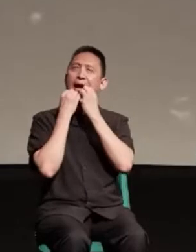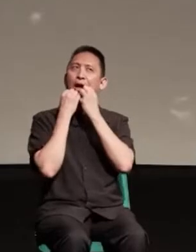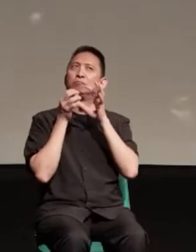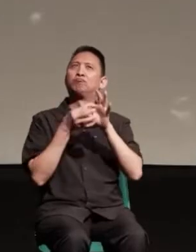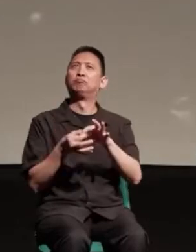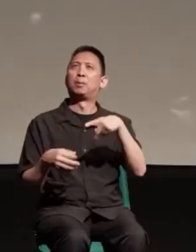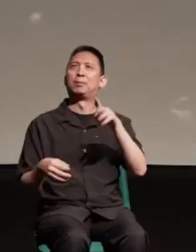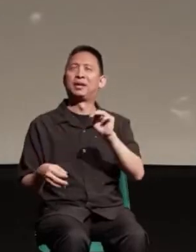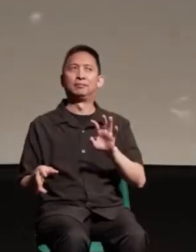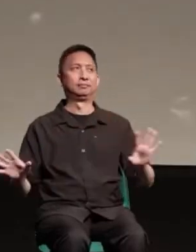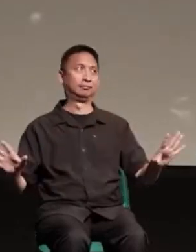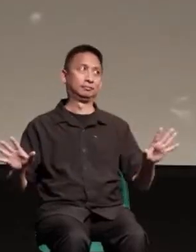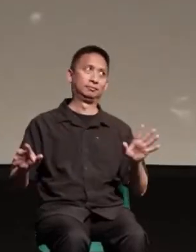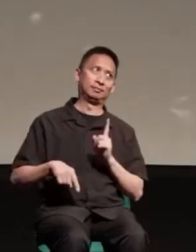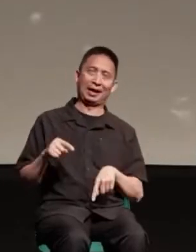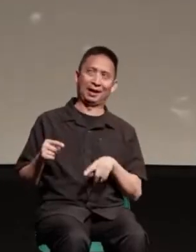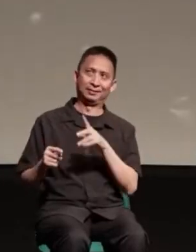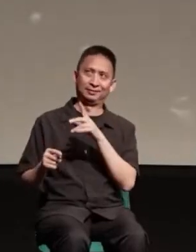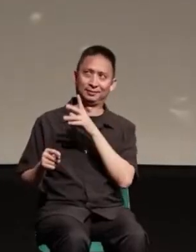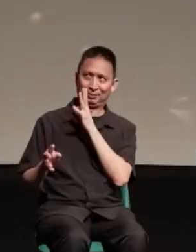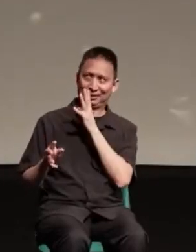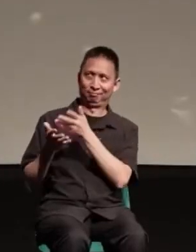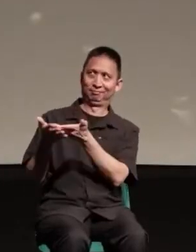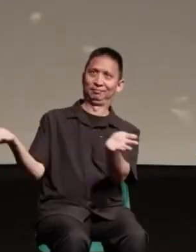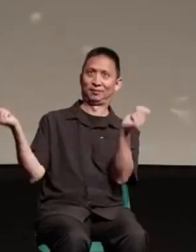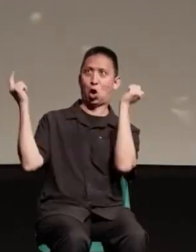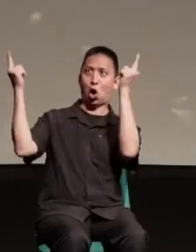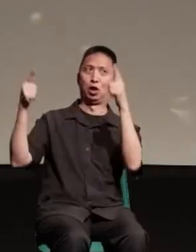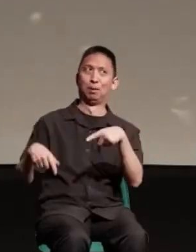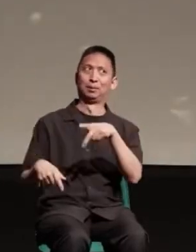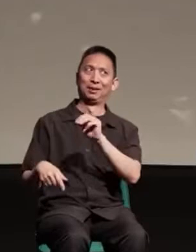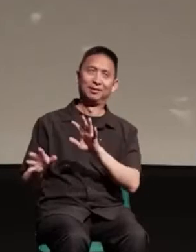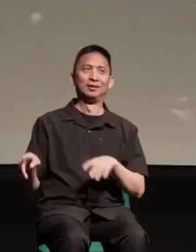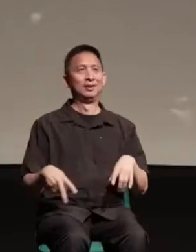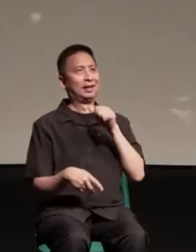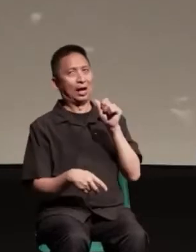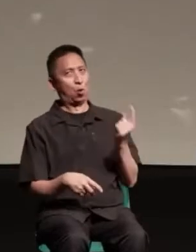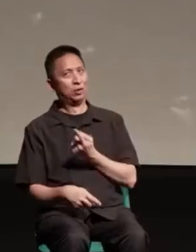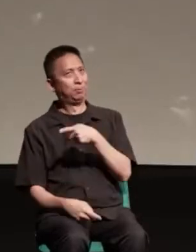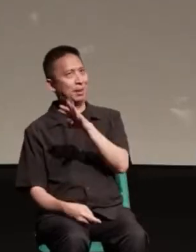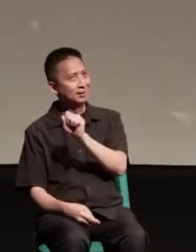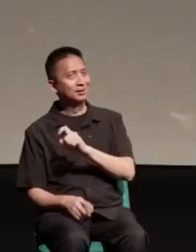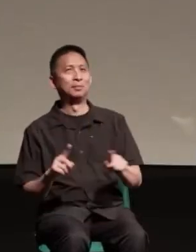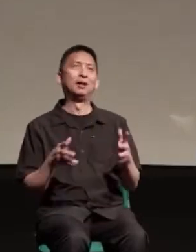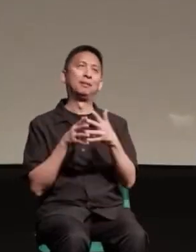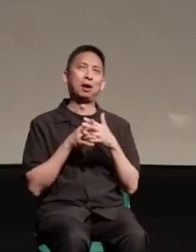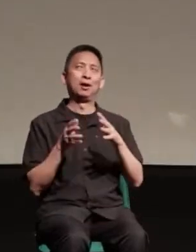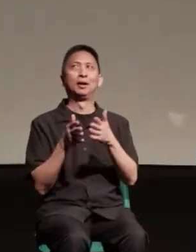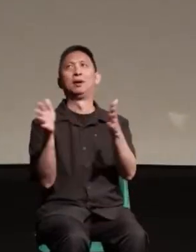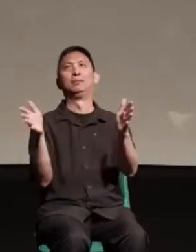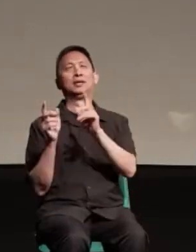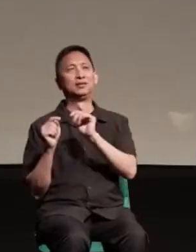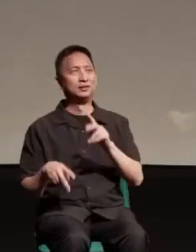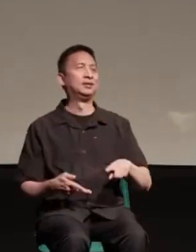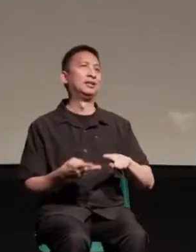media, and I can't speak for all of public media because it is so much bigger than PBS. It includes American Public Television, the National Educational